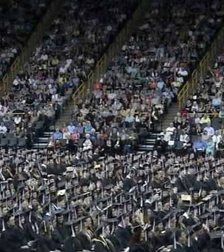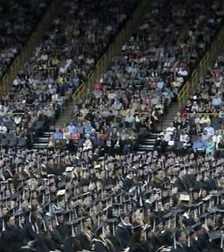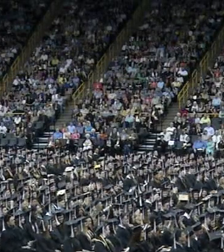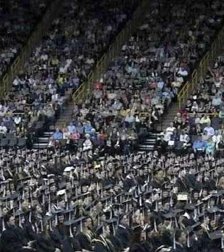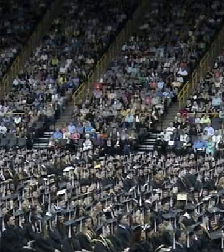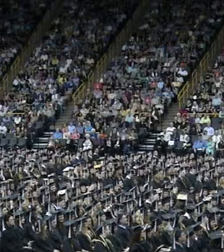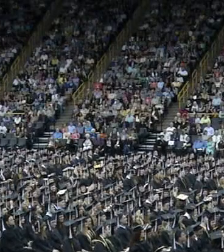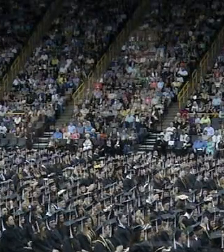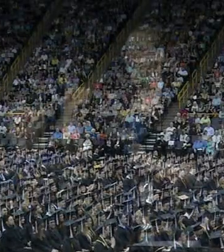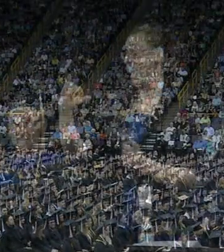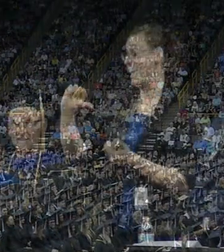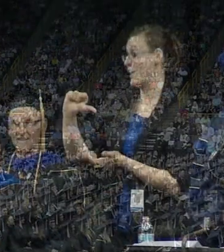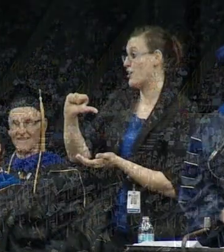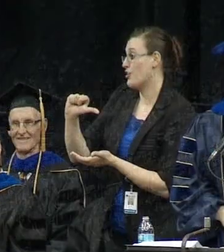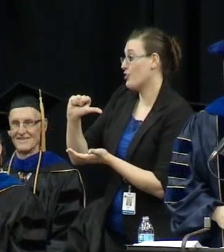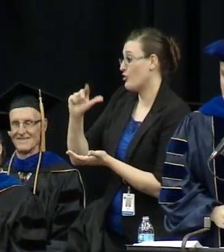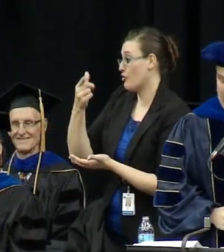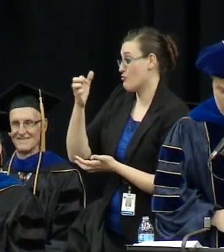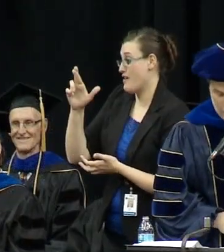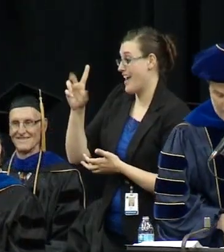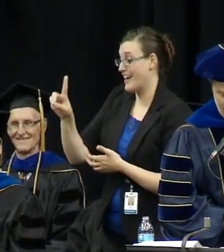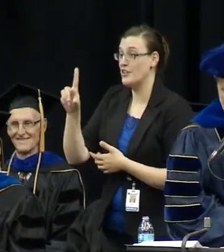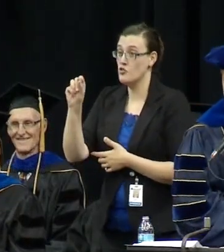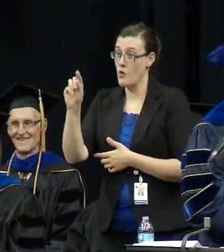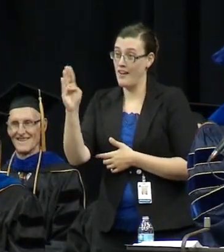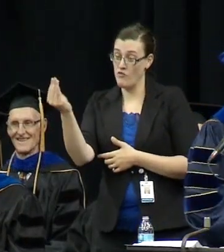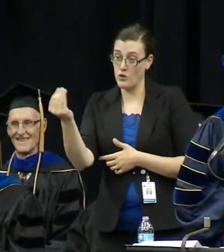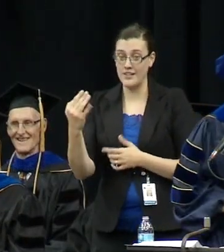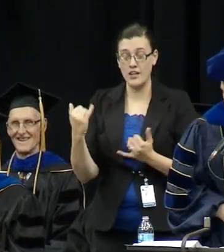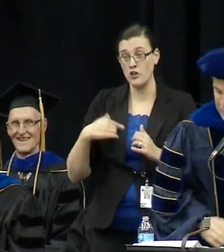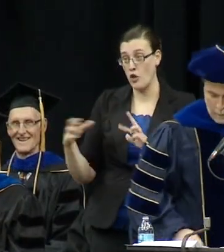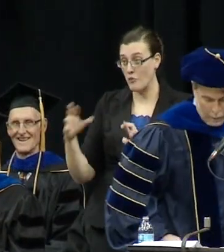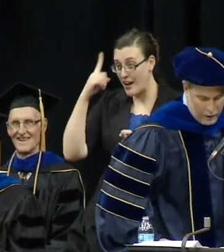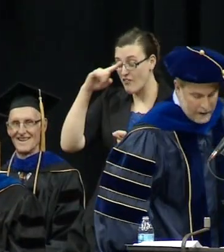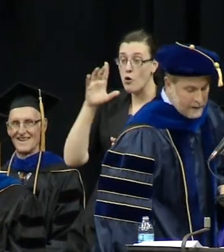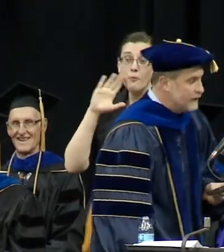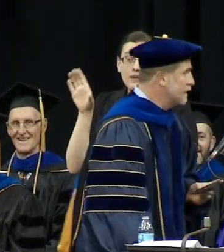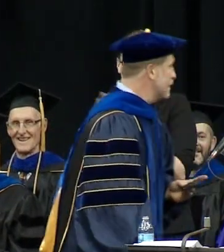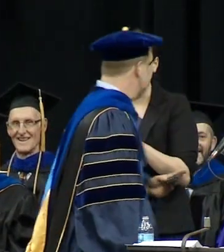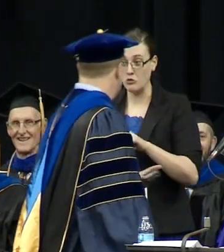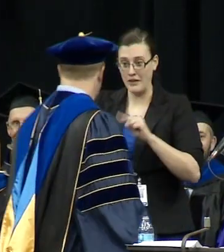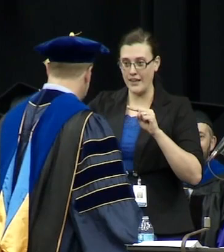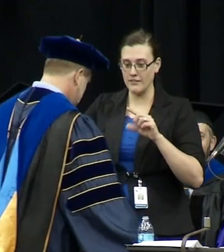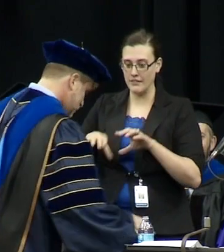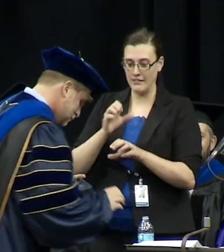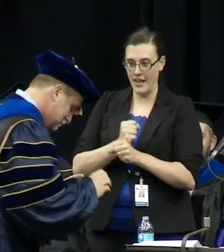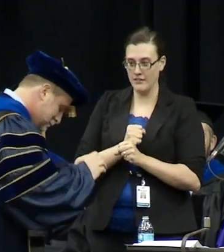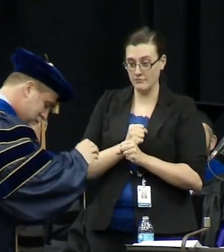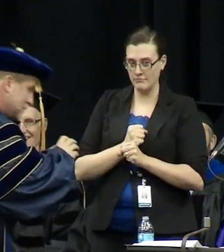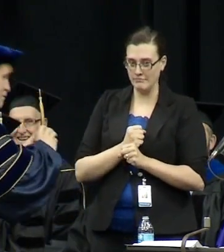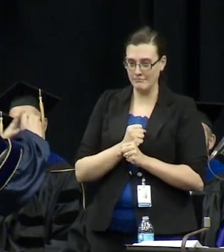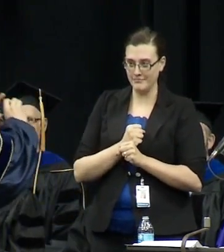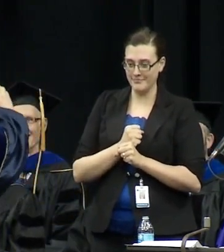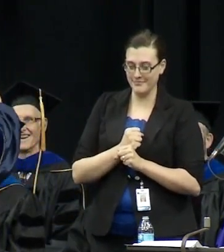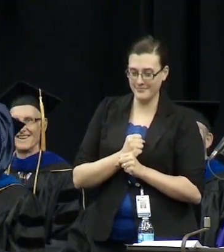UIGrad 2014. Now here's a picture you can't get. Here's a pic of the platform party.